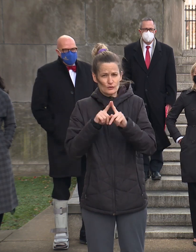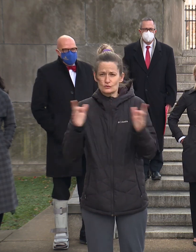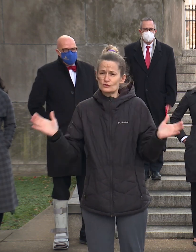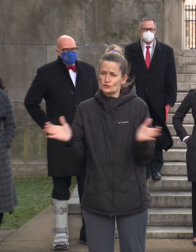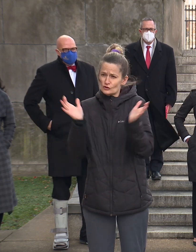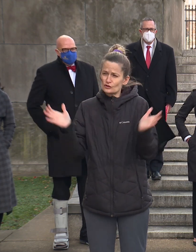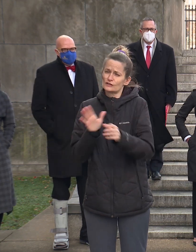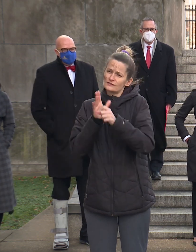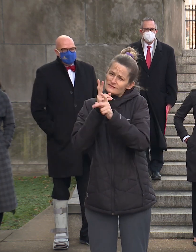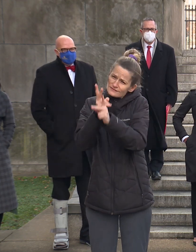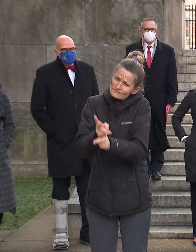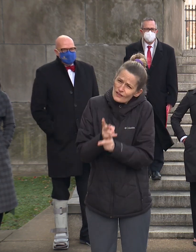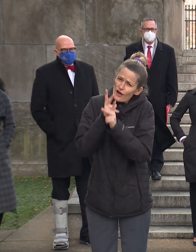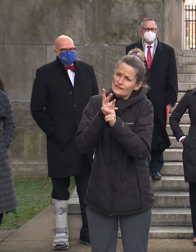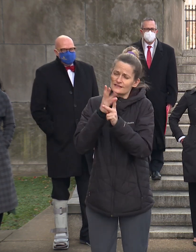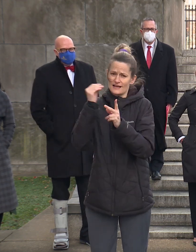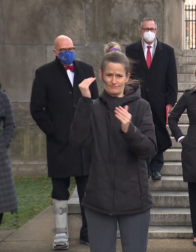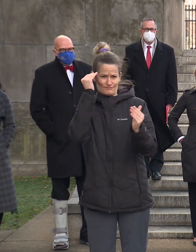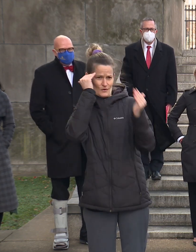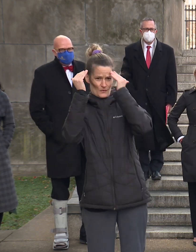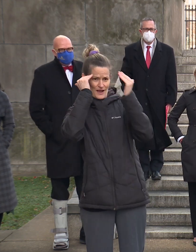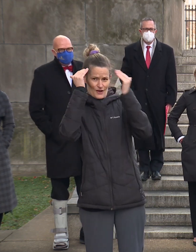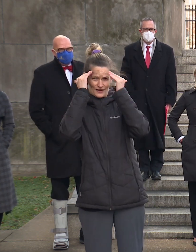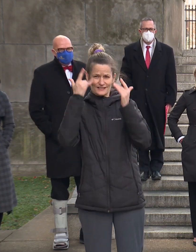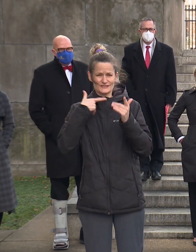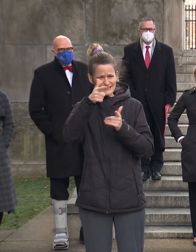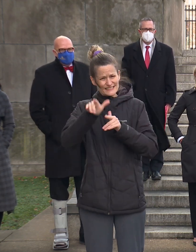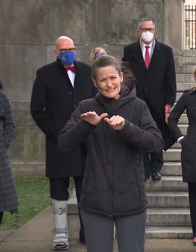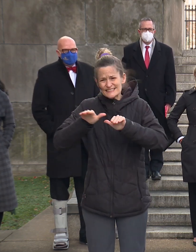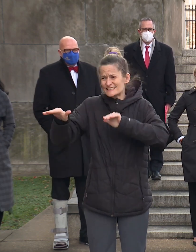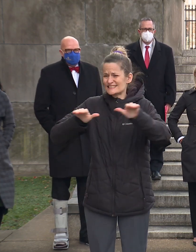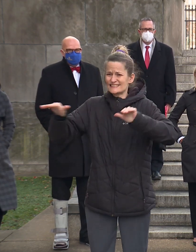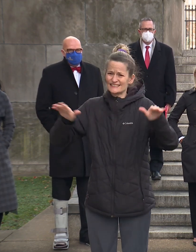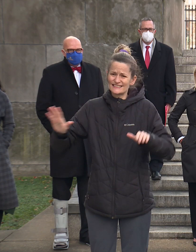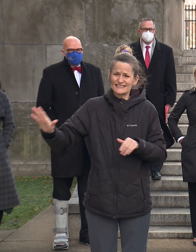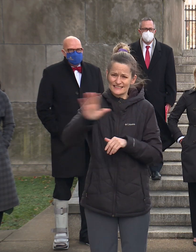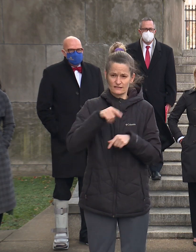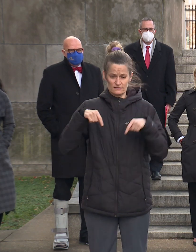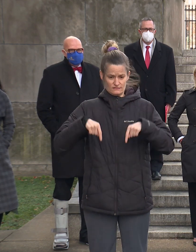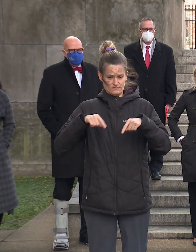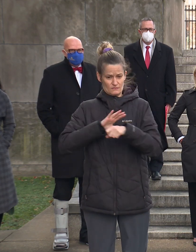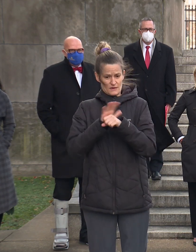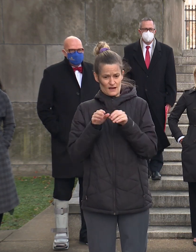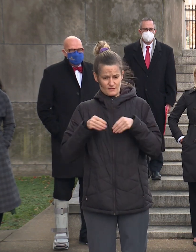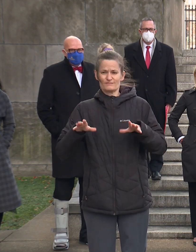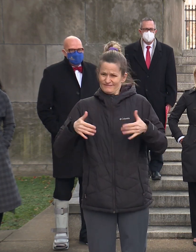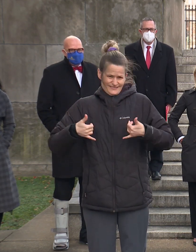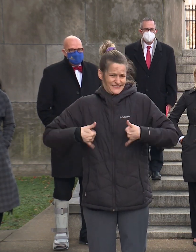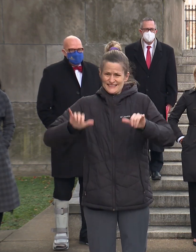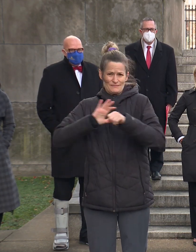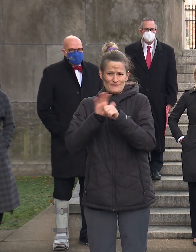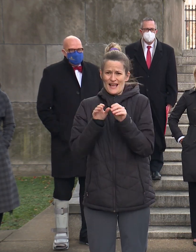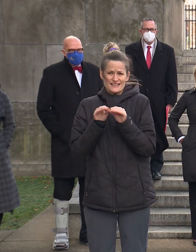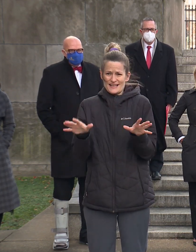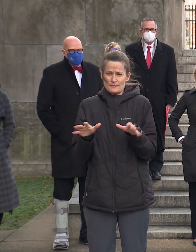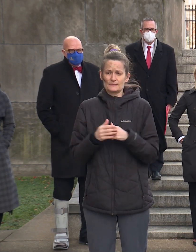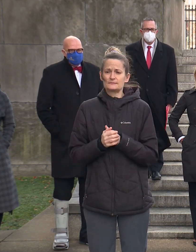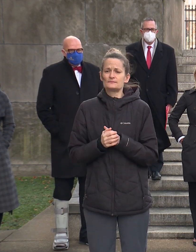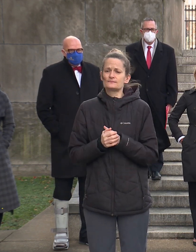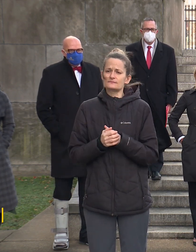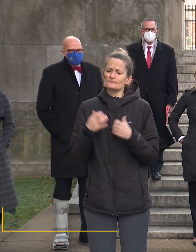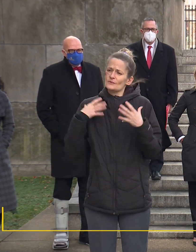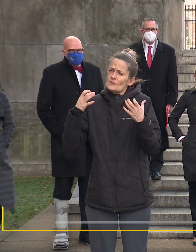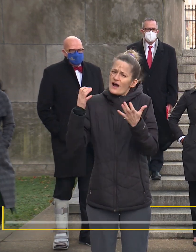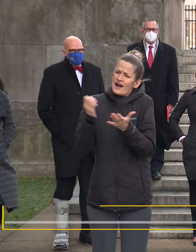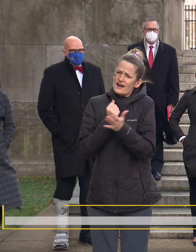alert all of us to how real COVID still is. I want to urge everyone to get their booster